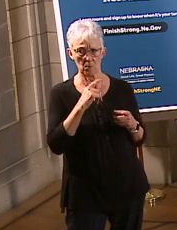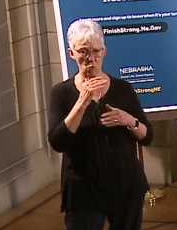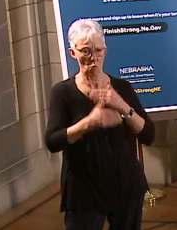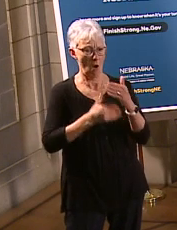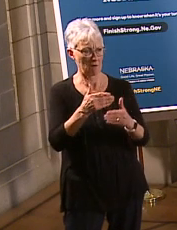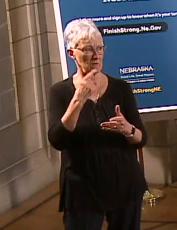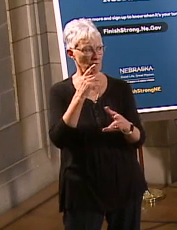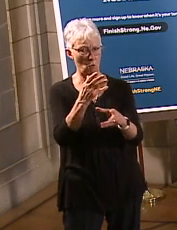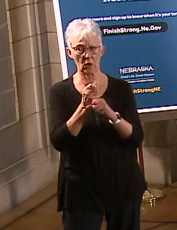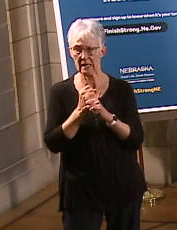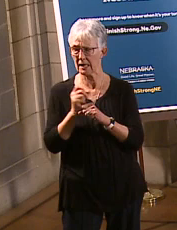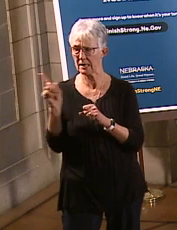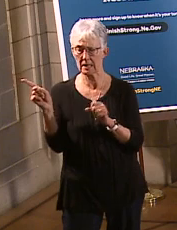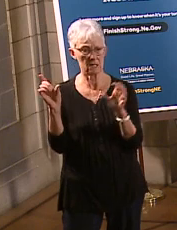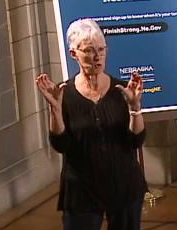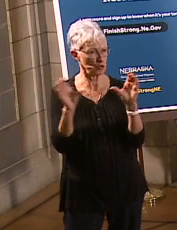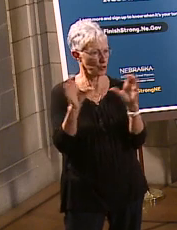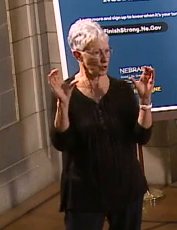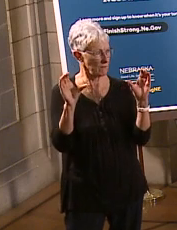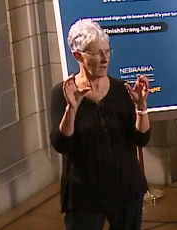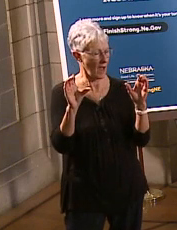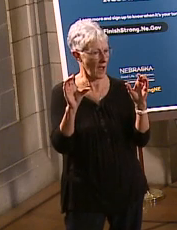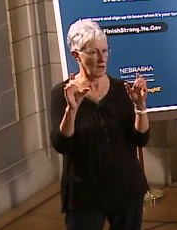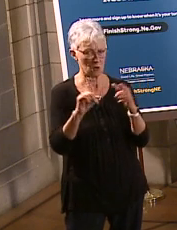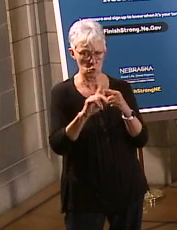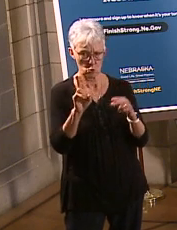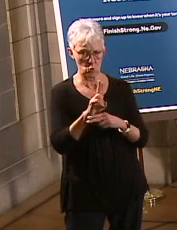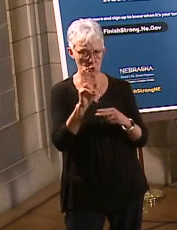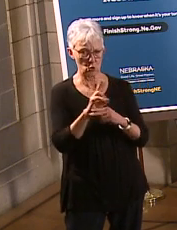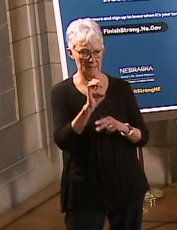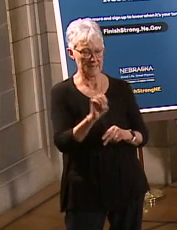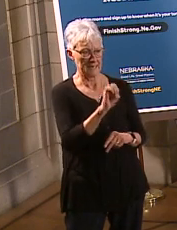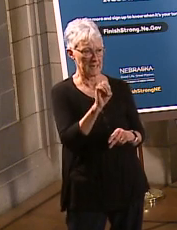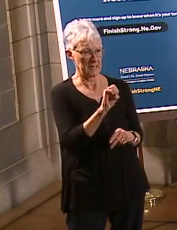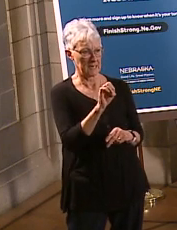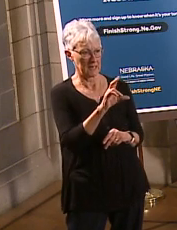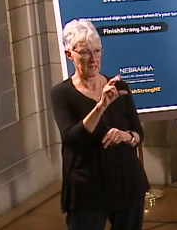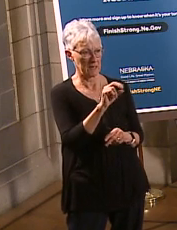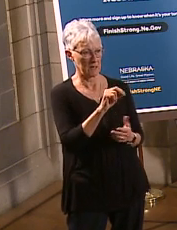permission to use E30? So again, what's the process? So again, I want to draw